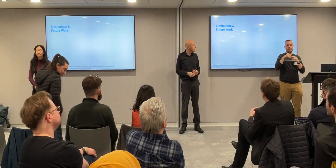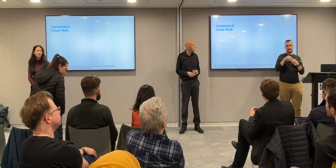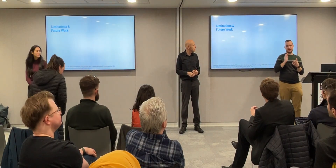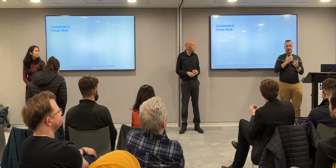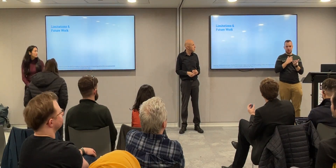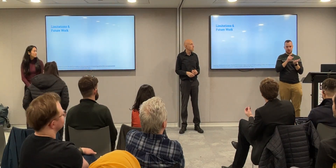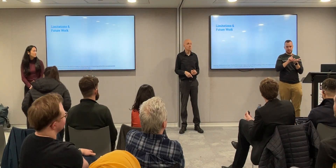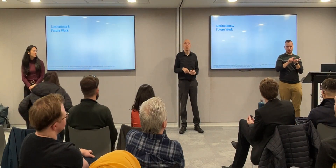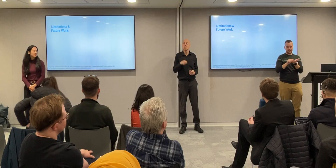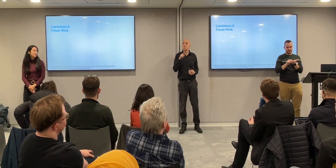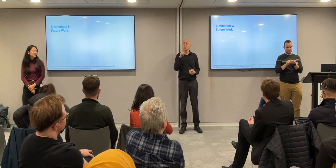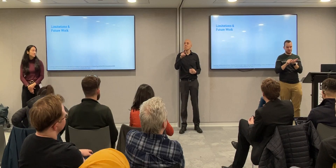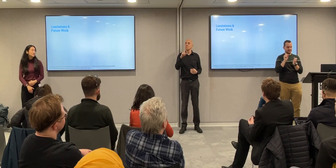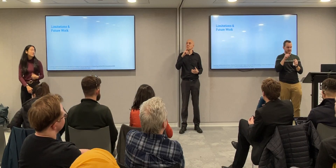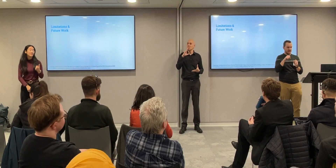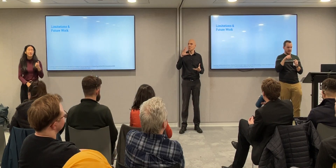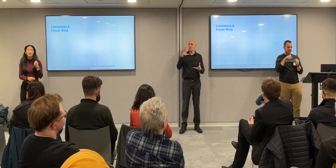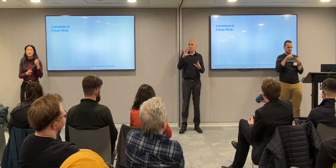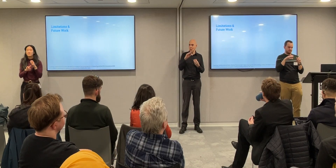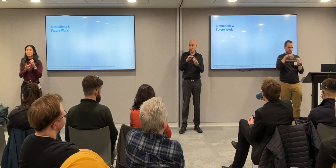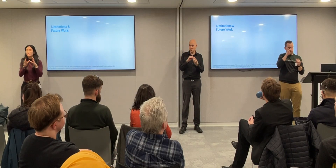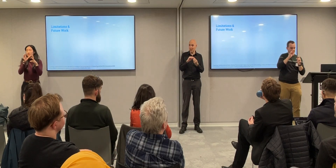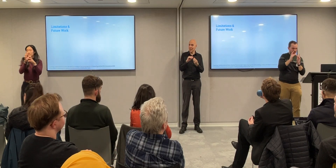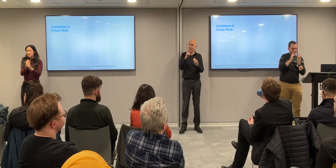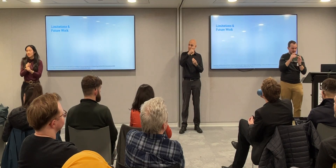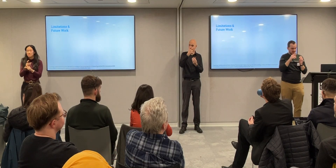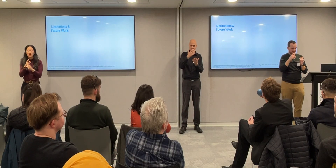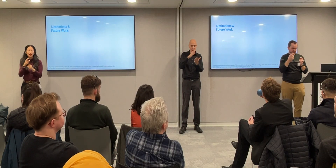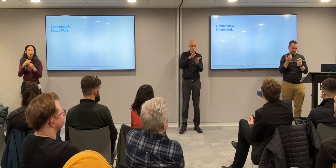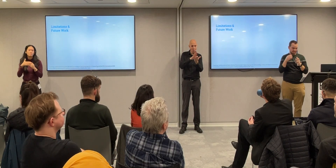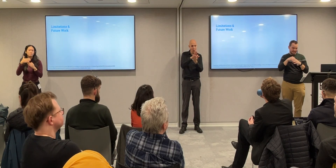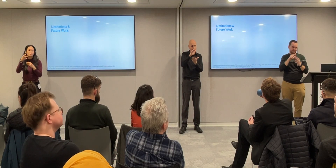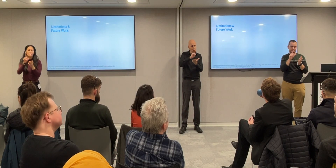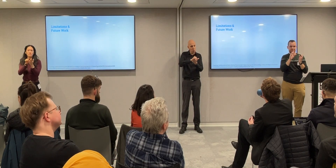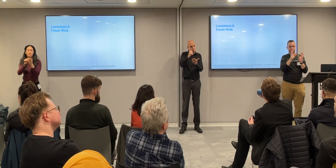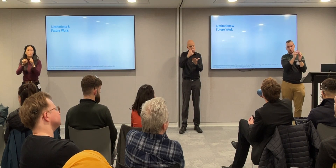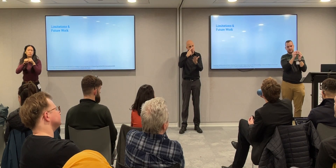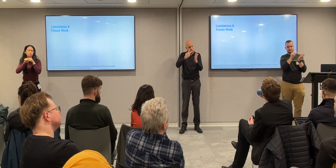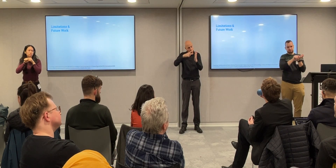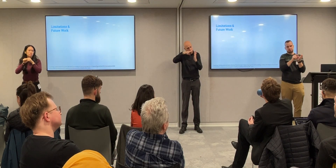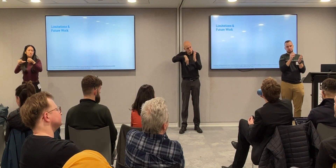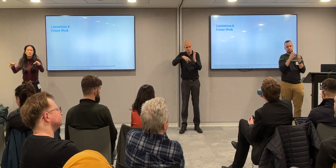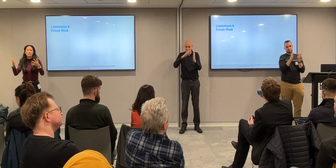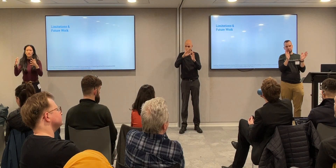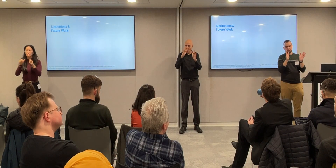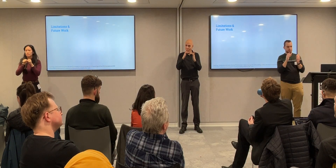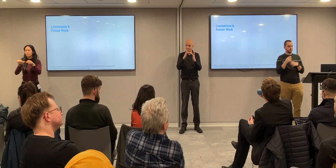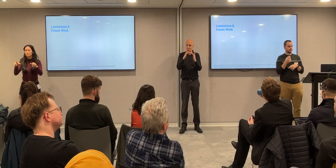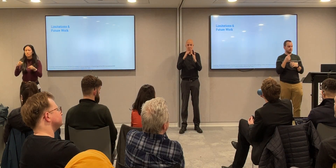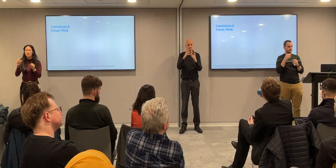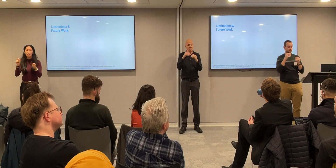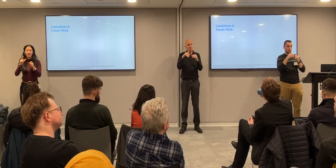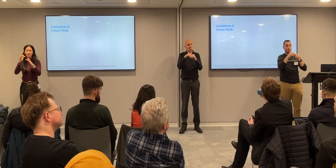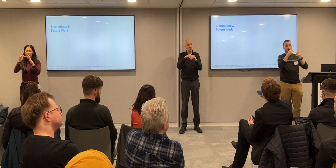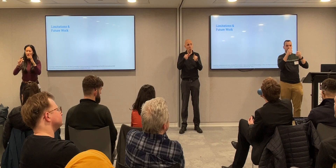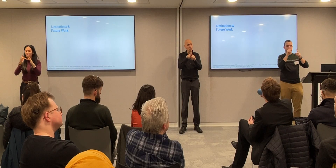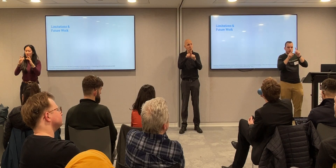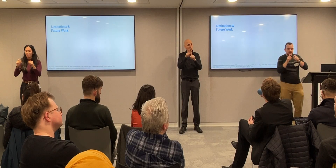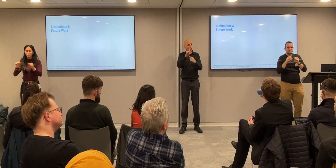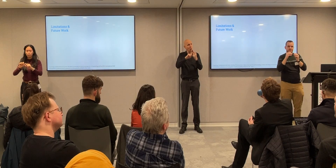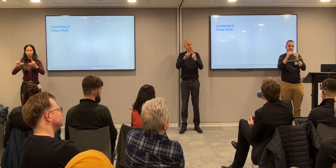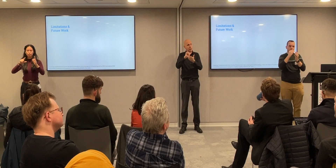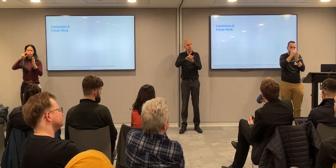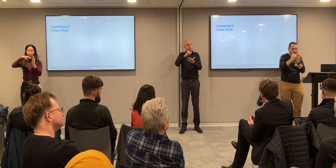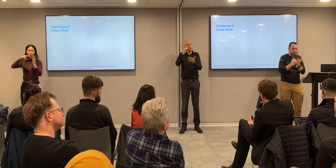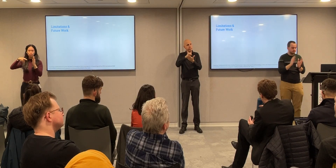That's a summary. You can read a lot more in our published paper. You can find it online, I believe. It's in the conference proceedings